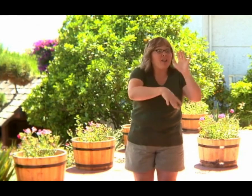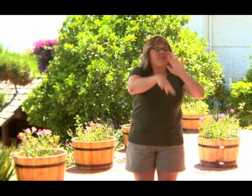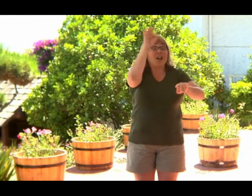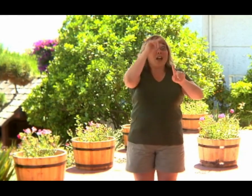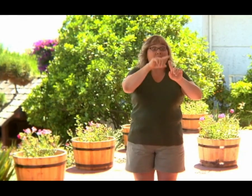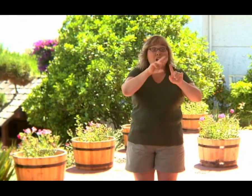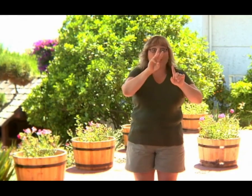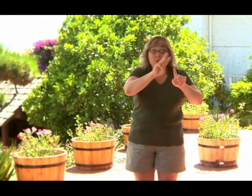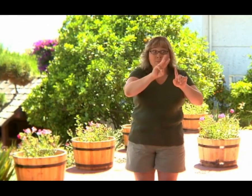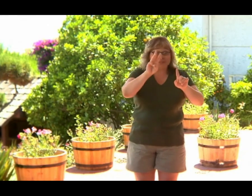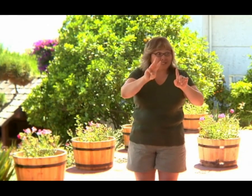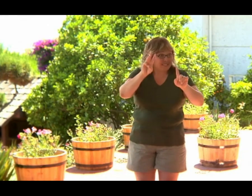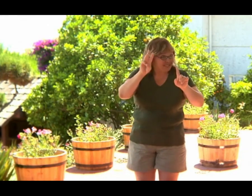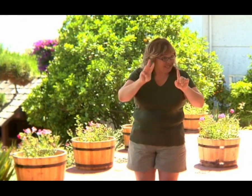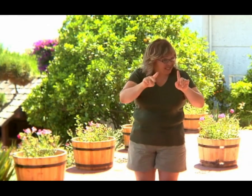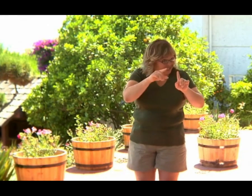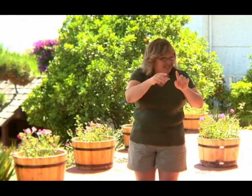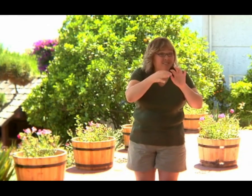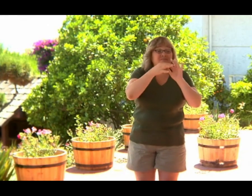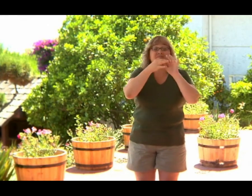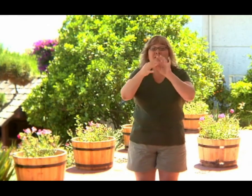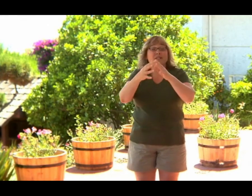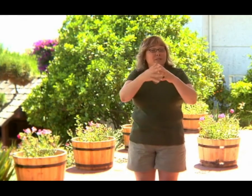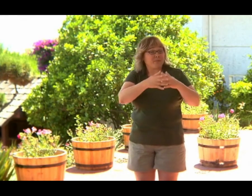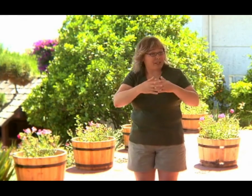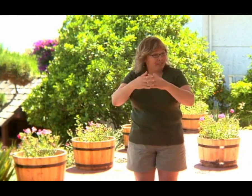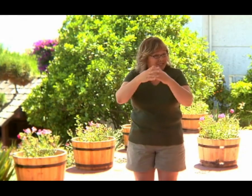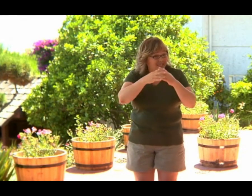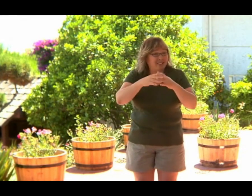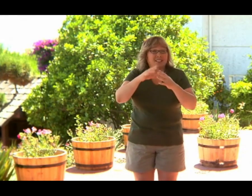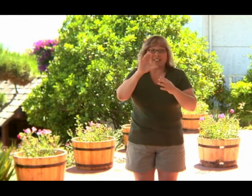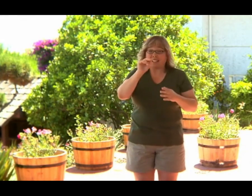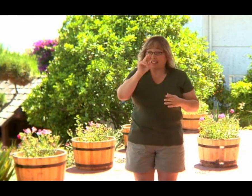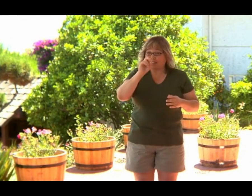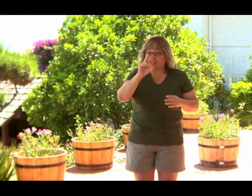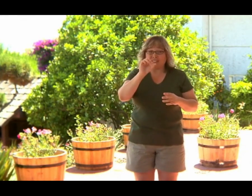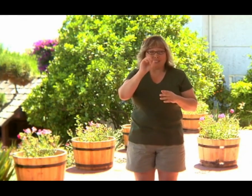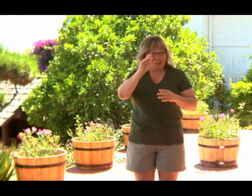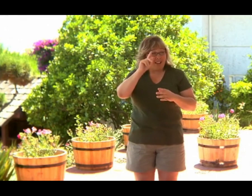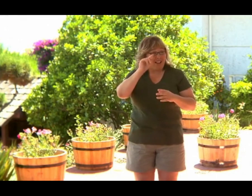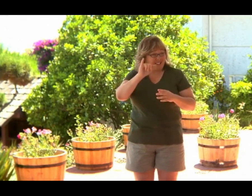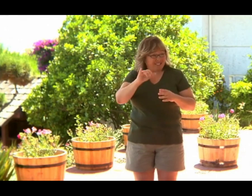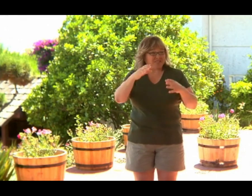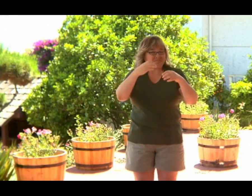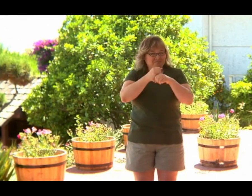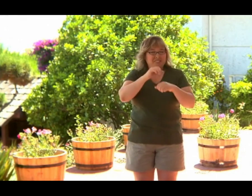So, she researched different websites and found the website for the American Cancer Society